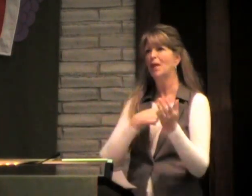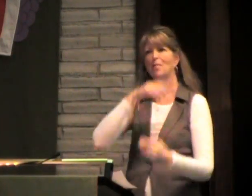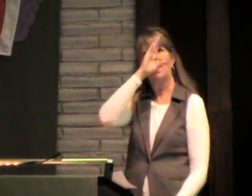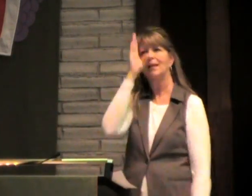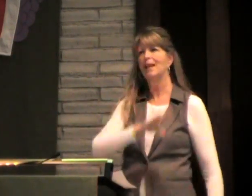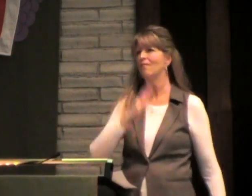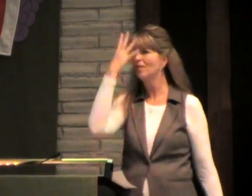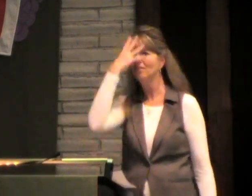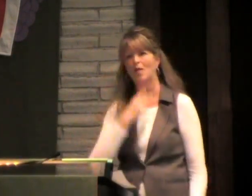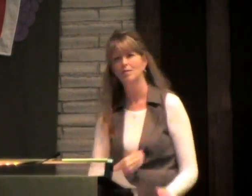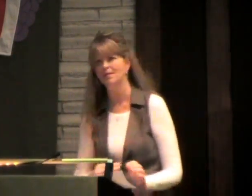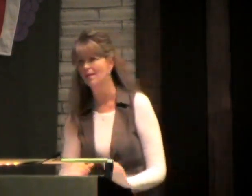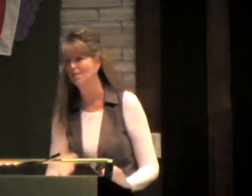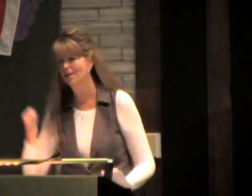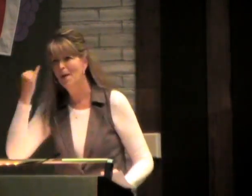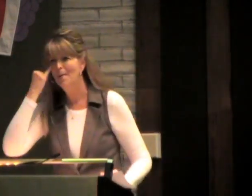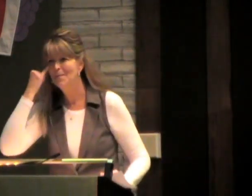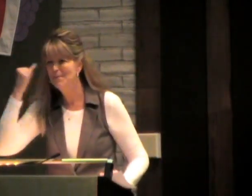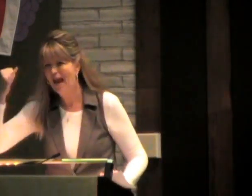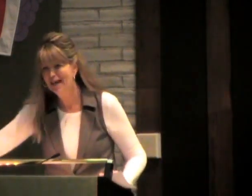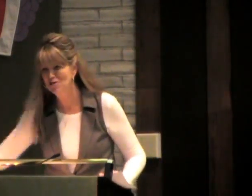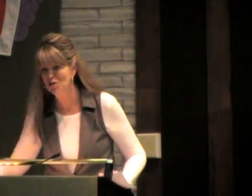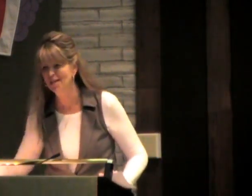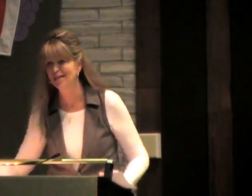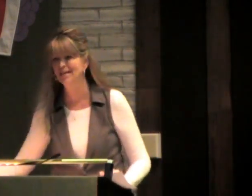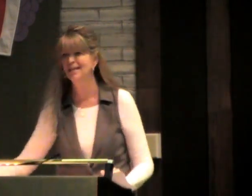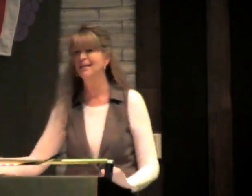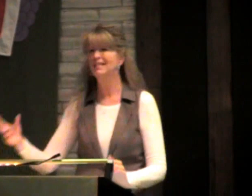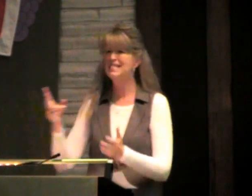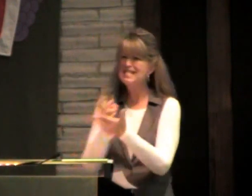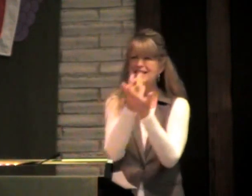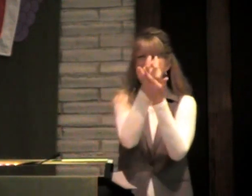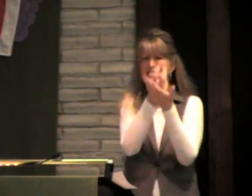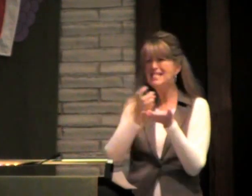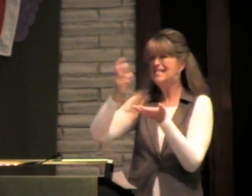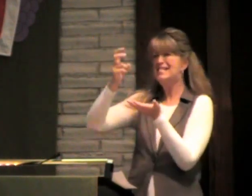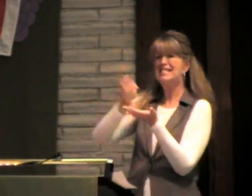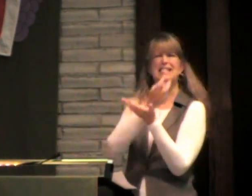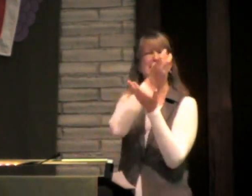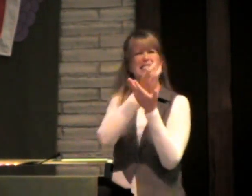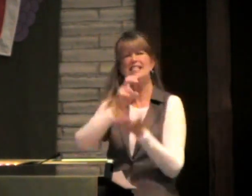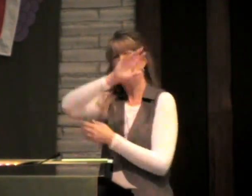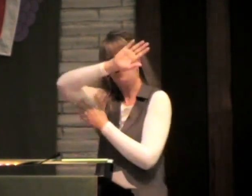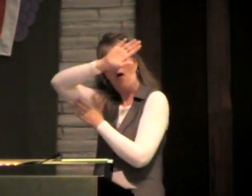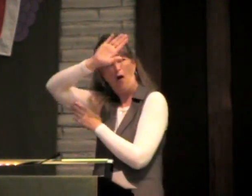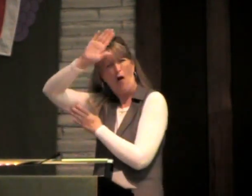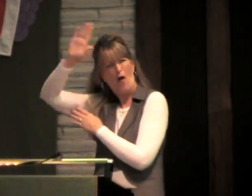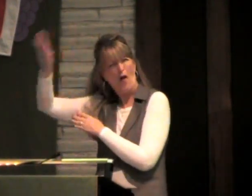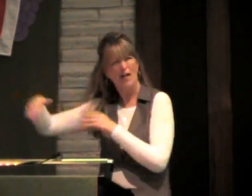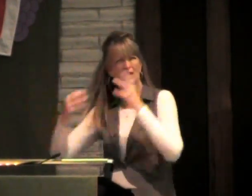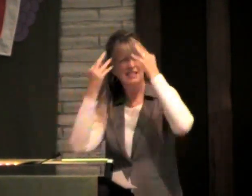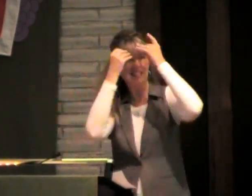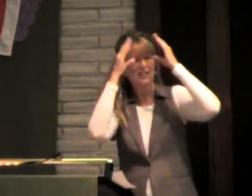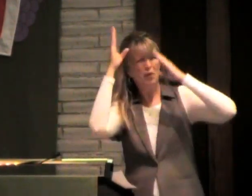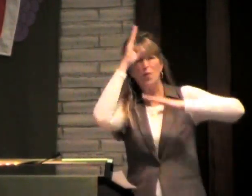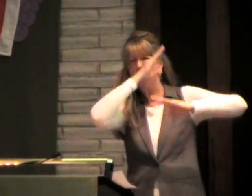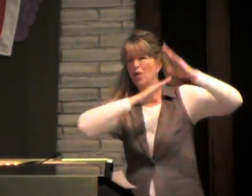long. Sometimes I get a really sleepless lot night from that. Sometimes I never sleep. Imagine that, tossing and turning all